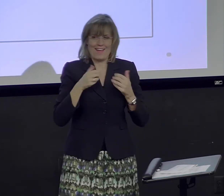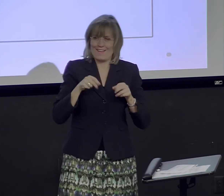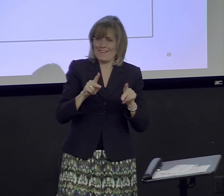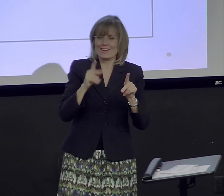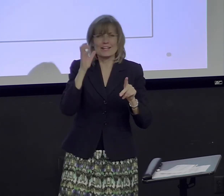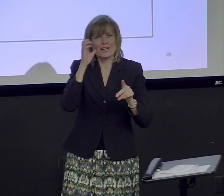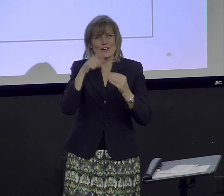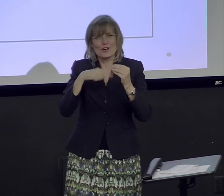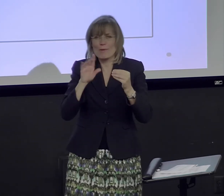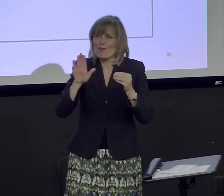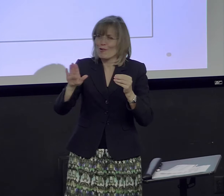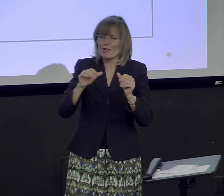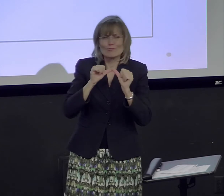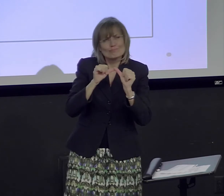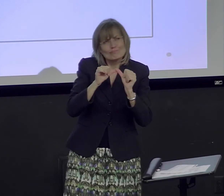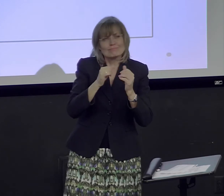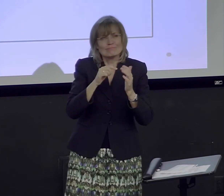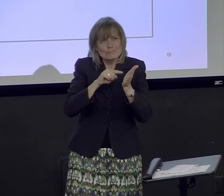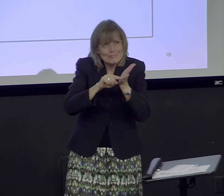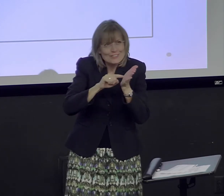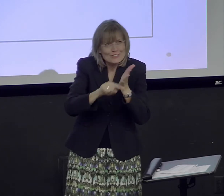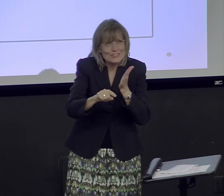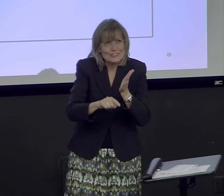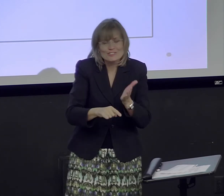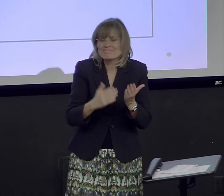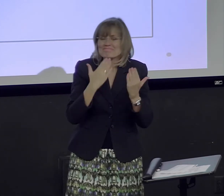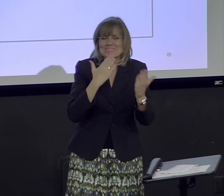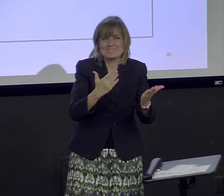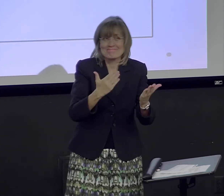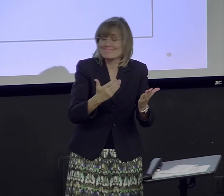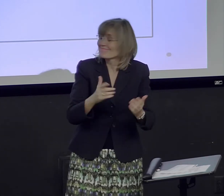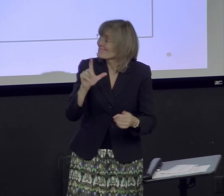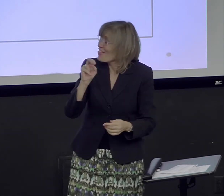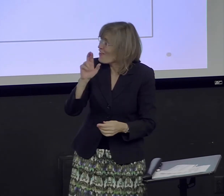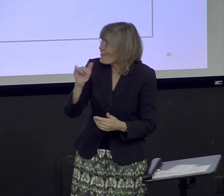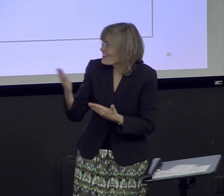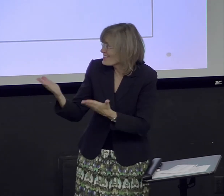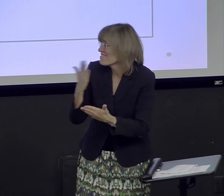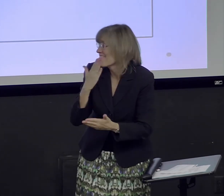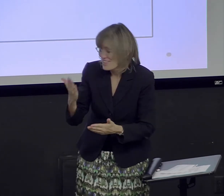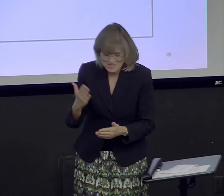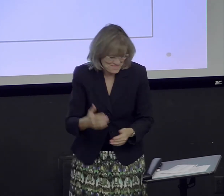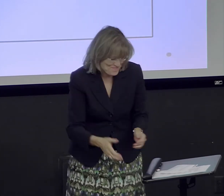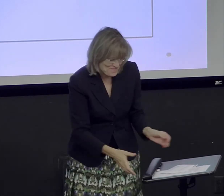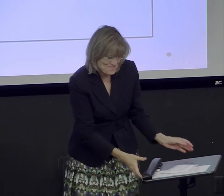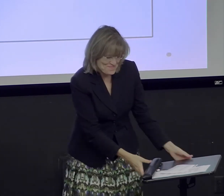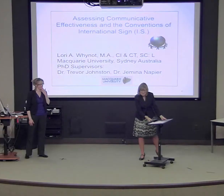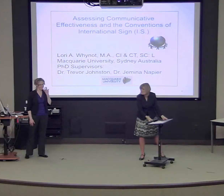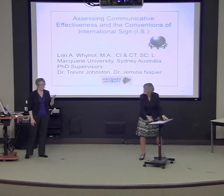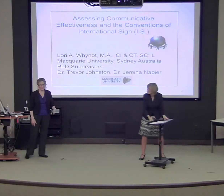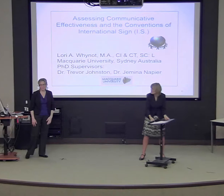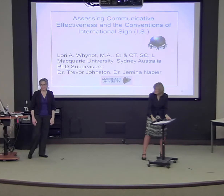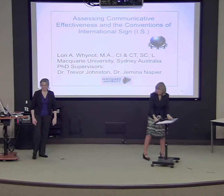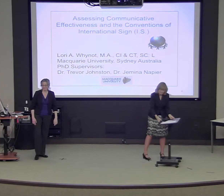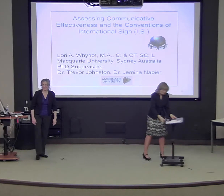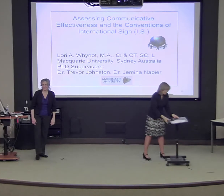We're very fortunate to have the opportunity today to listen to what she has undertaken in terms of her research and findings. Lori?